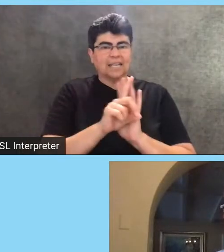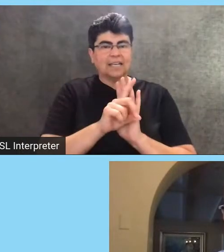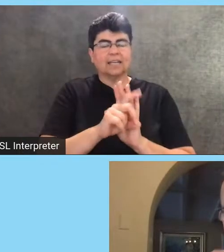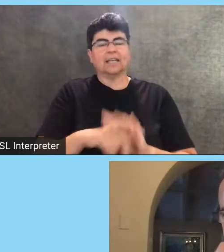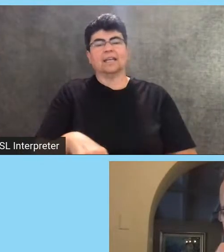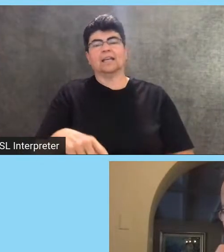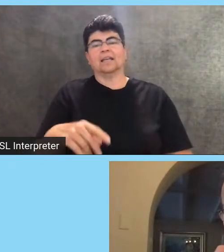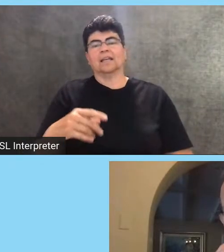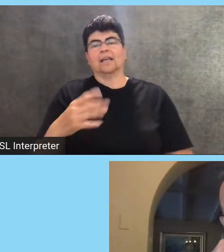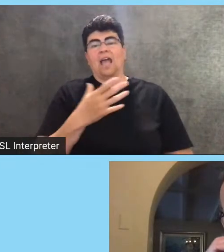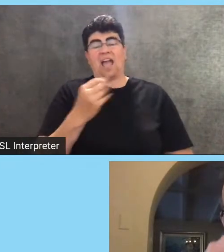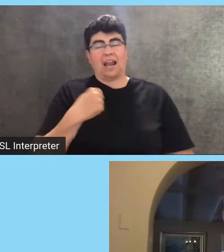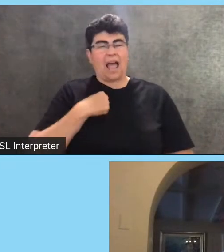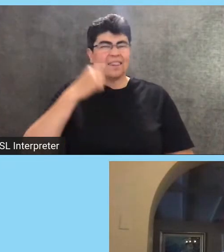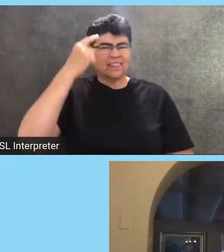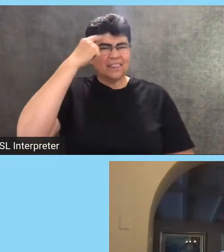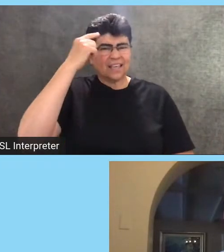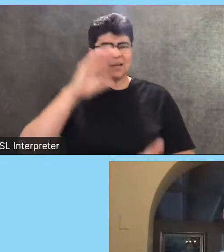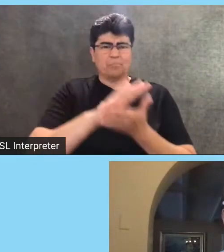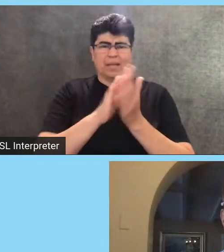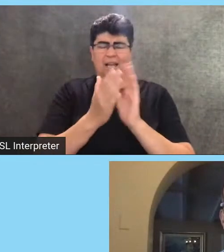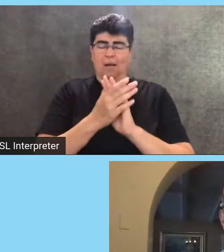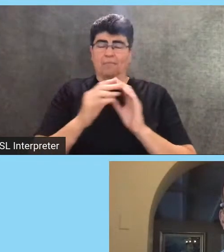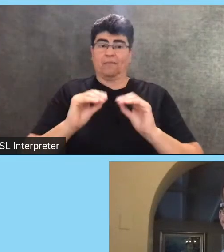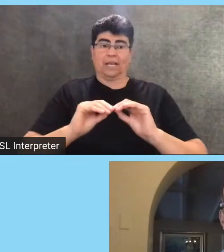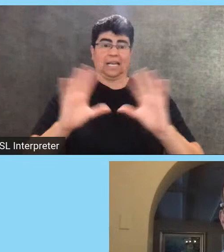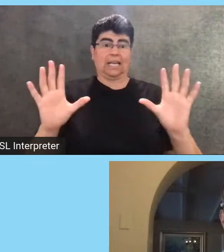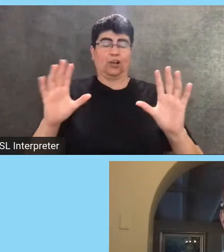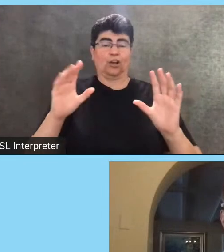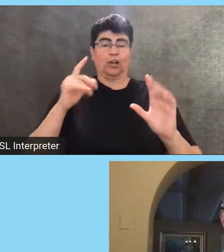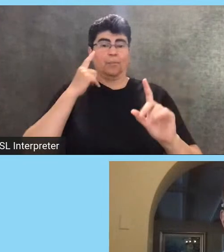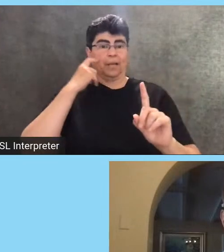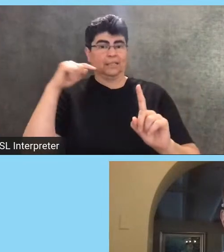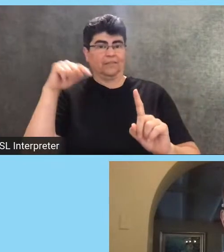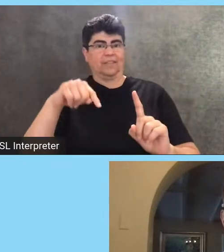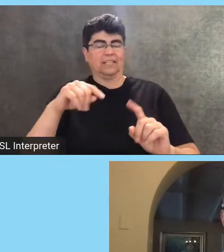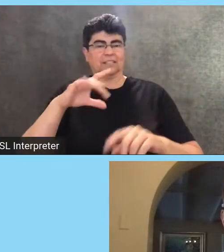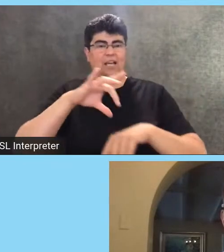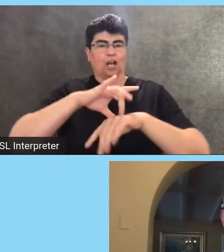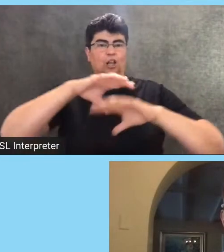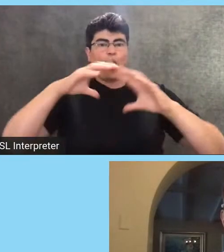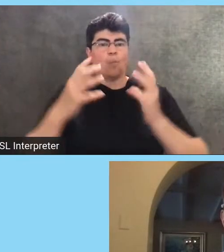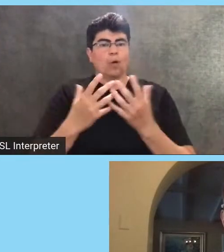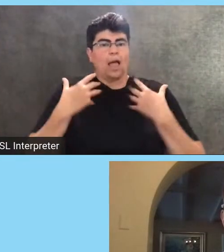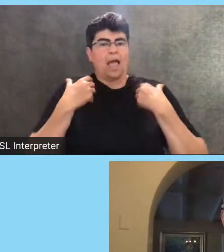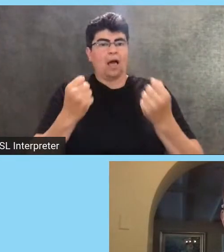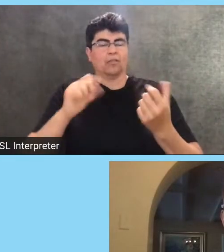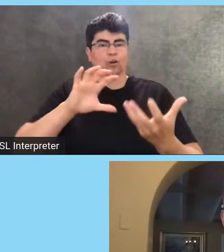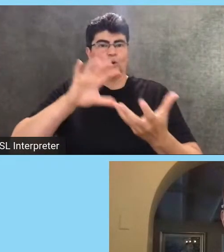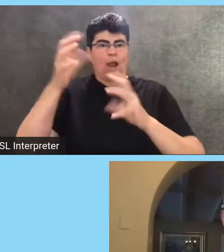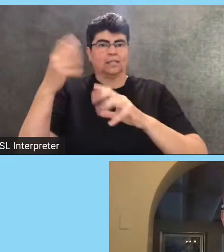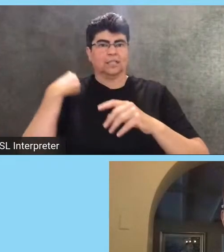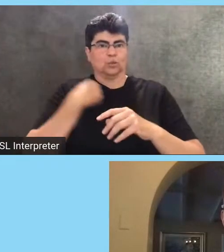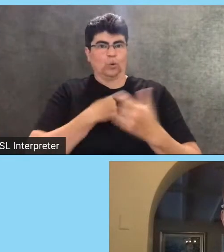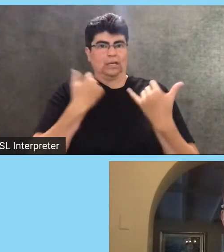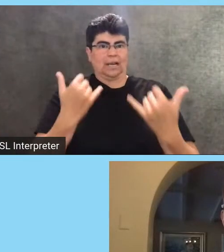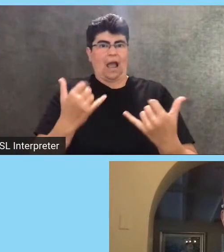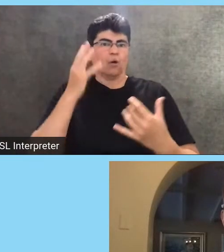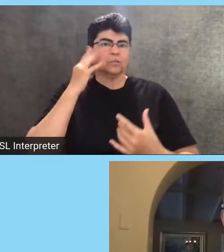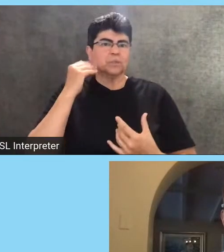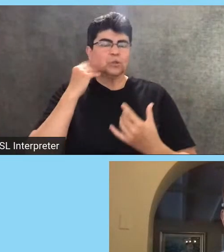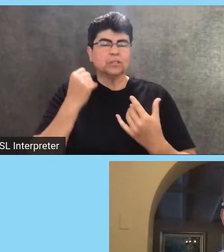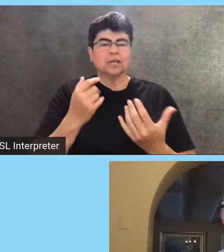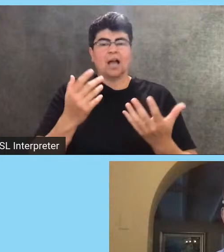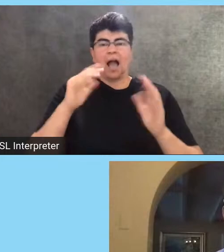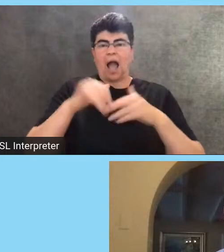identity. And I think it's become especially clear in light of this global health crisis that we are in, and